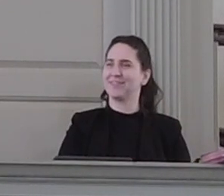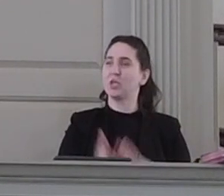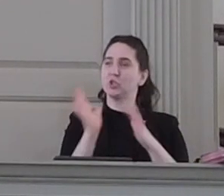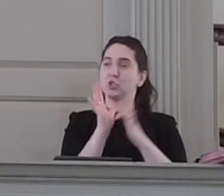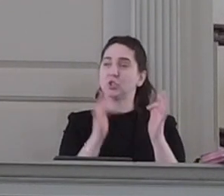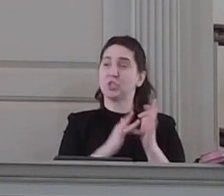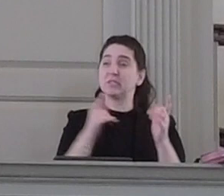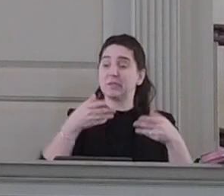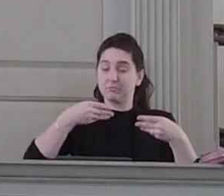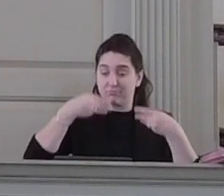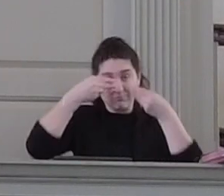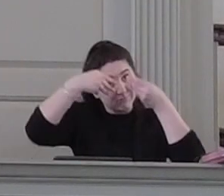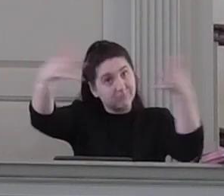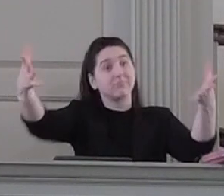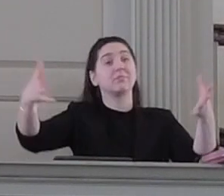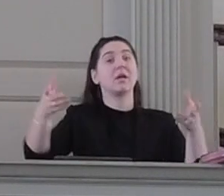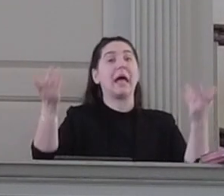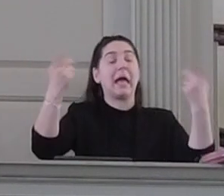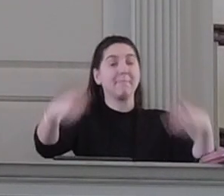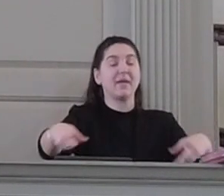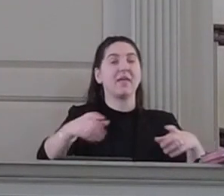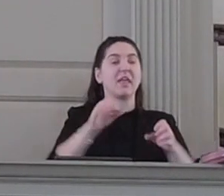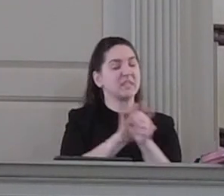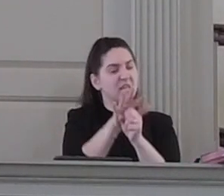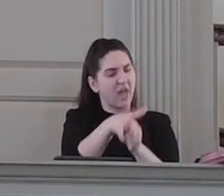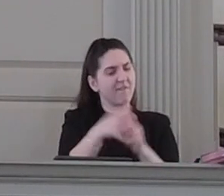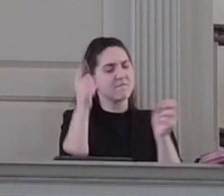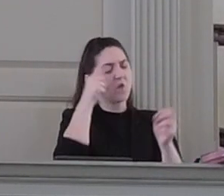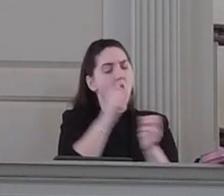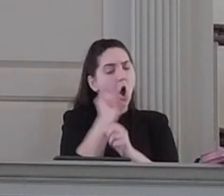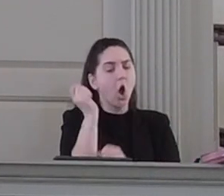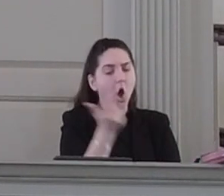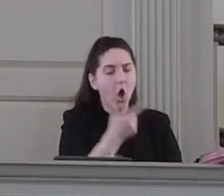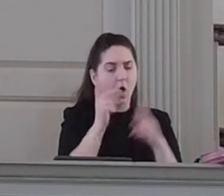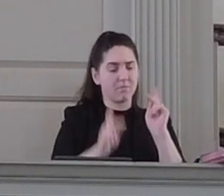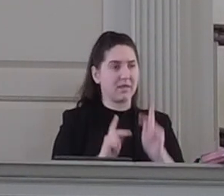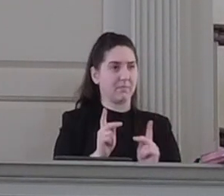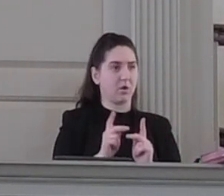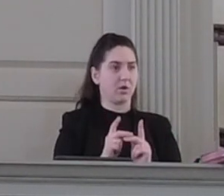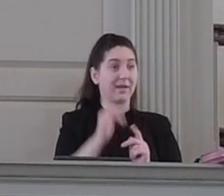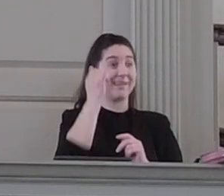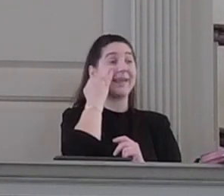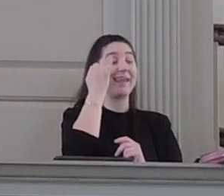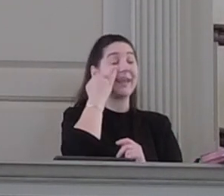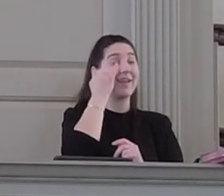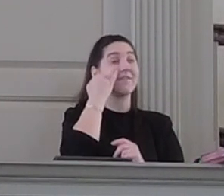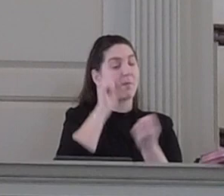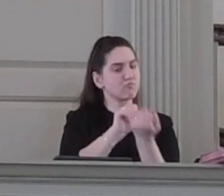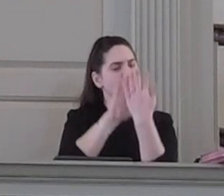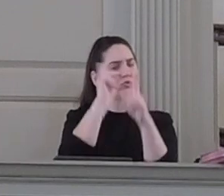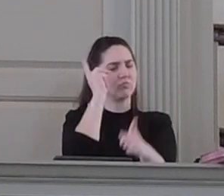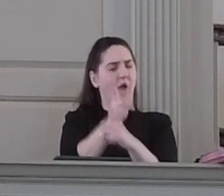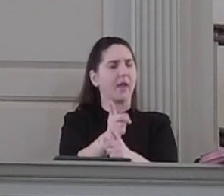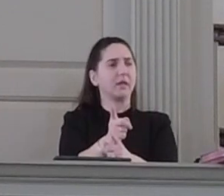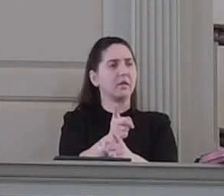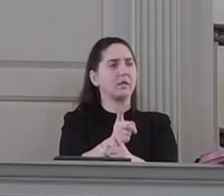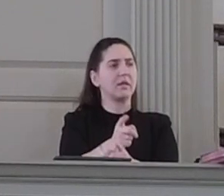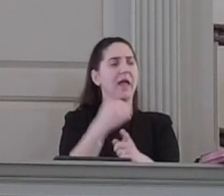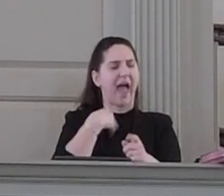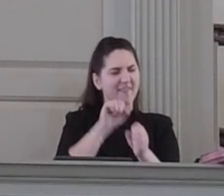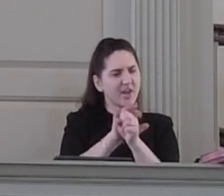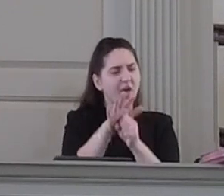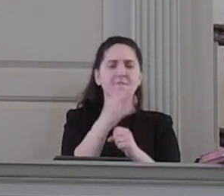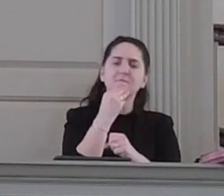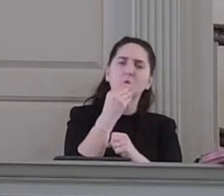Jesus let it be known that there is enough for all of us if we go about it the right way.